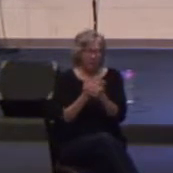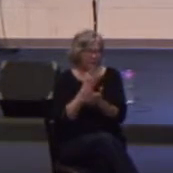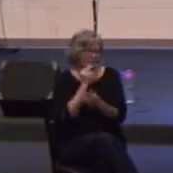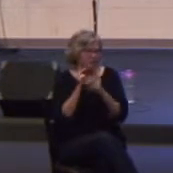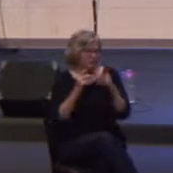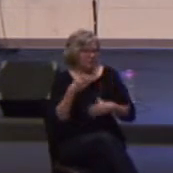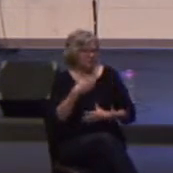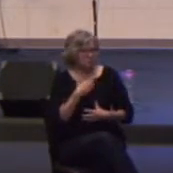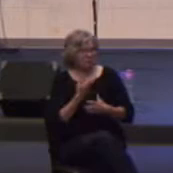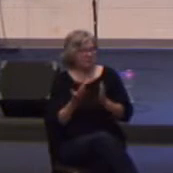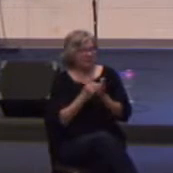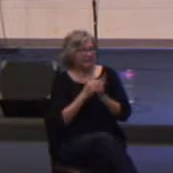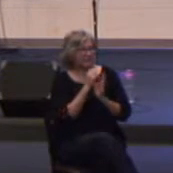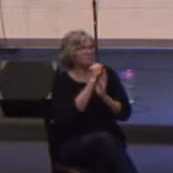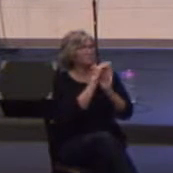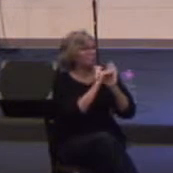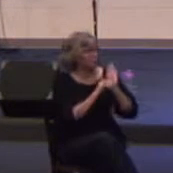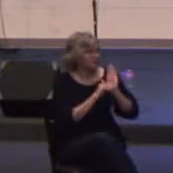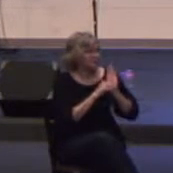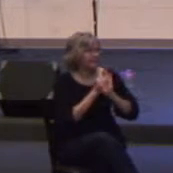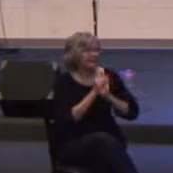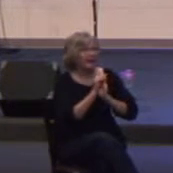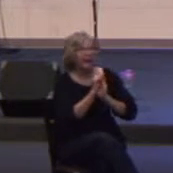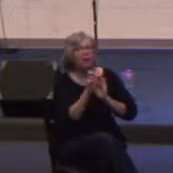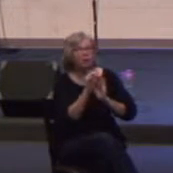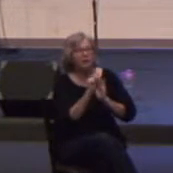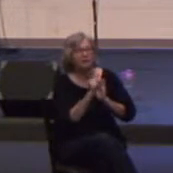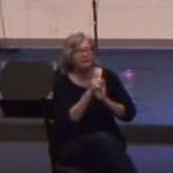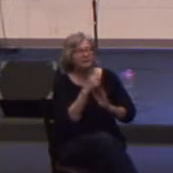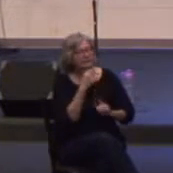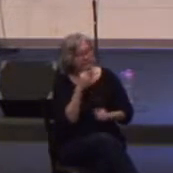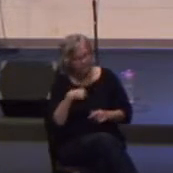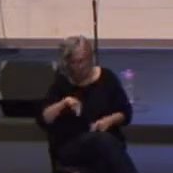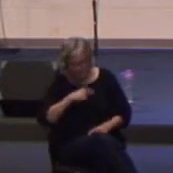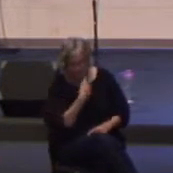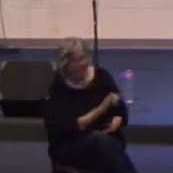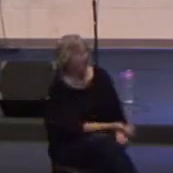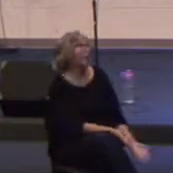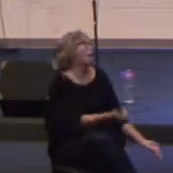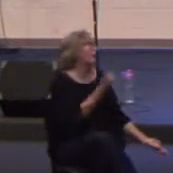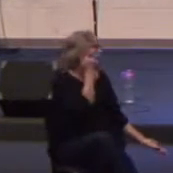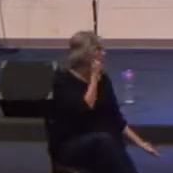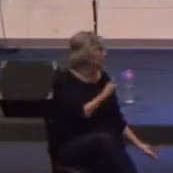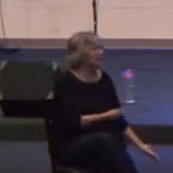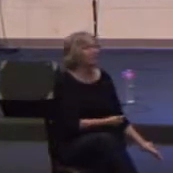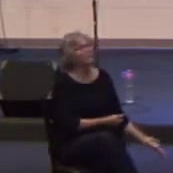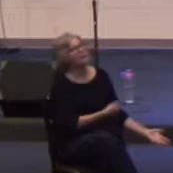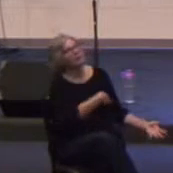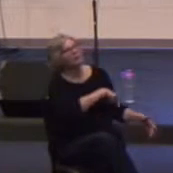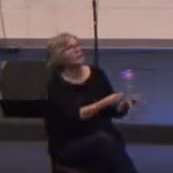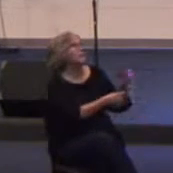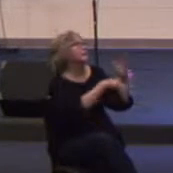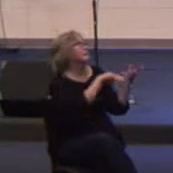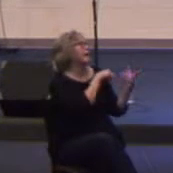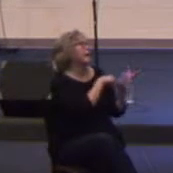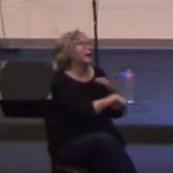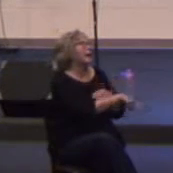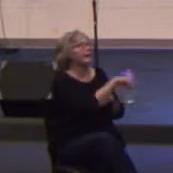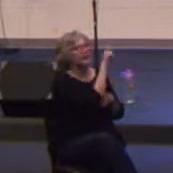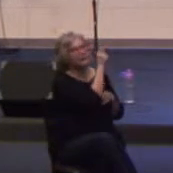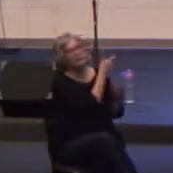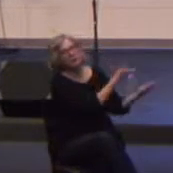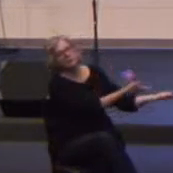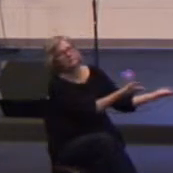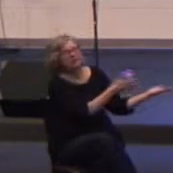Aaron. The Israelites said to them, to Moses and Aaron, "If only we had died by the Lord's hand in Egypt. There we